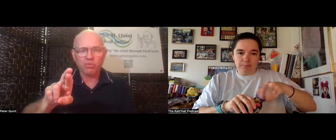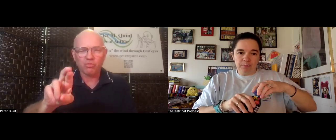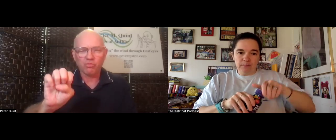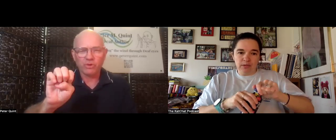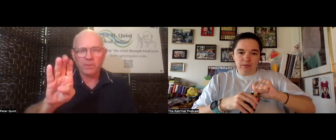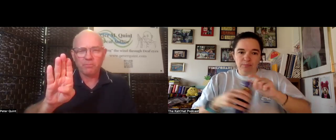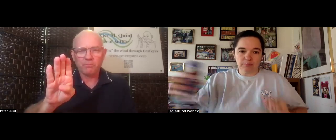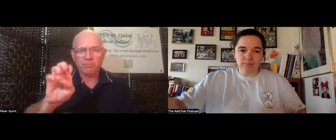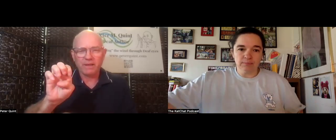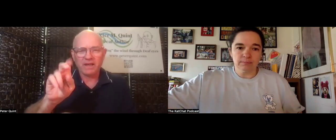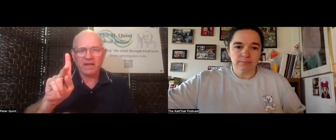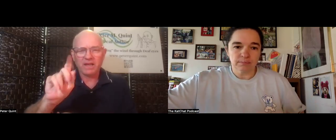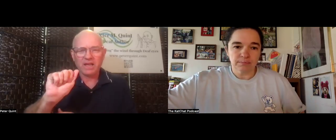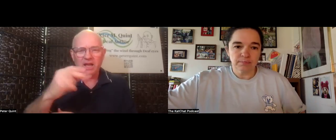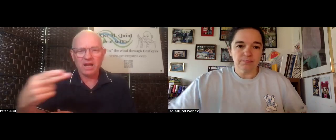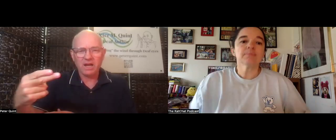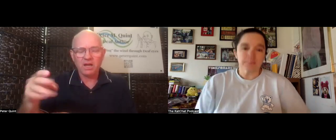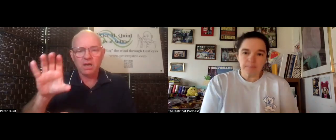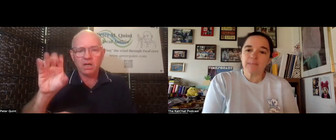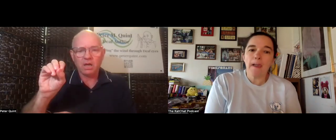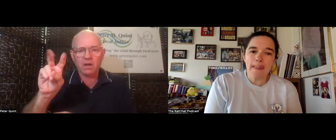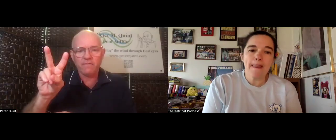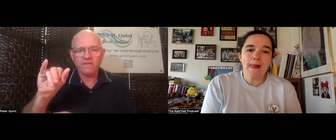named Rebecca